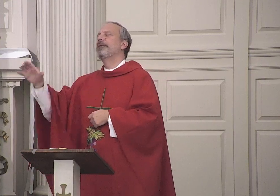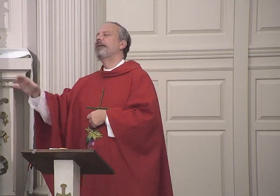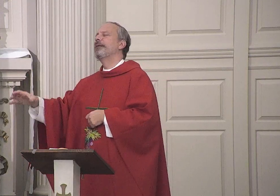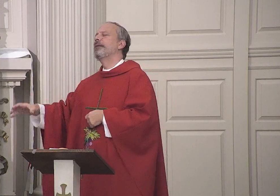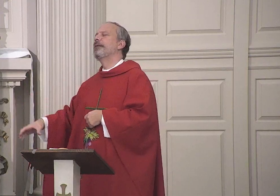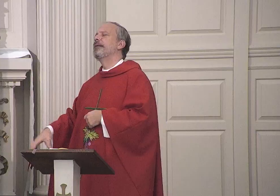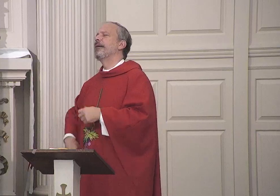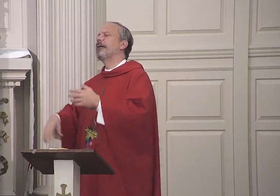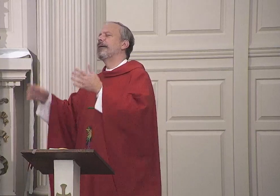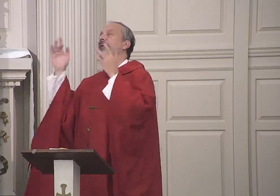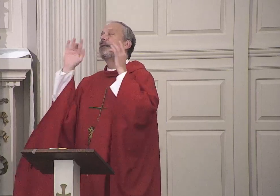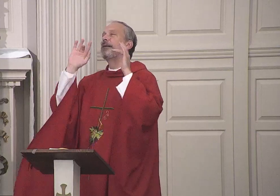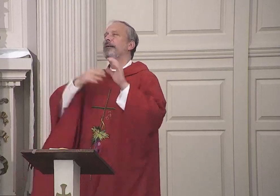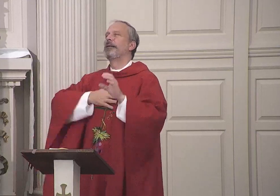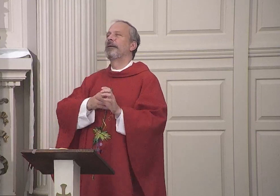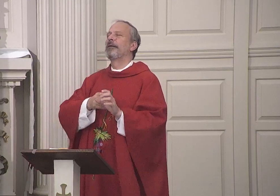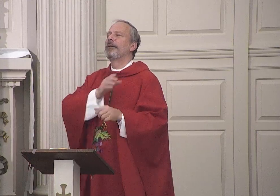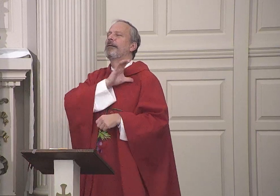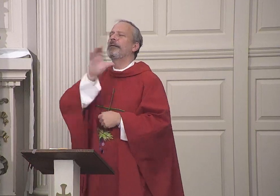Christ, have mercy.